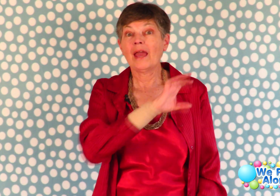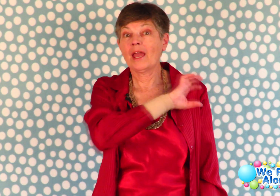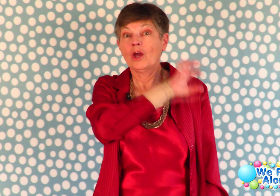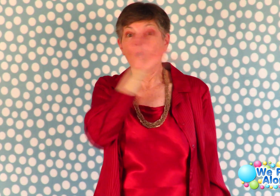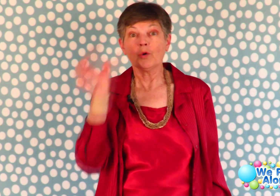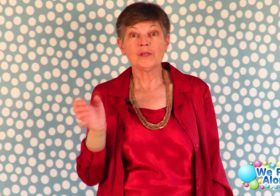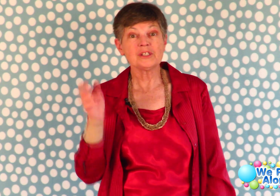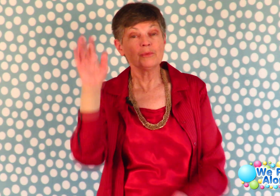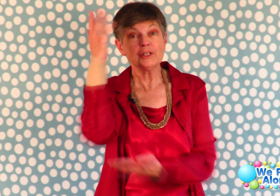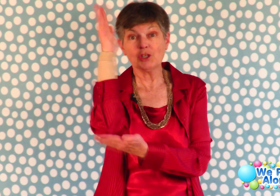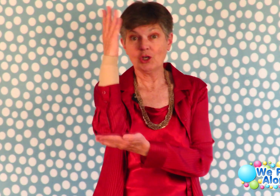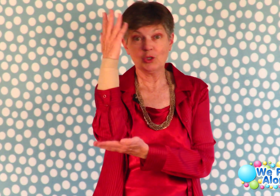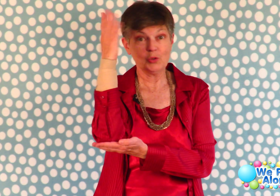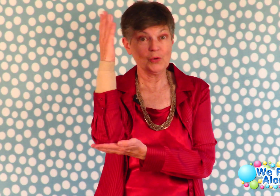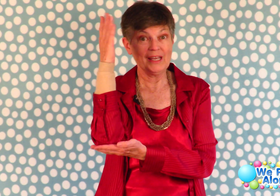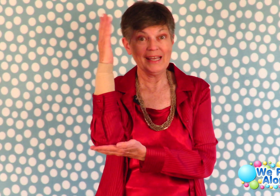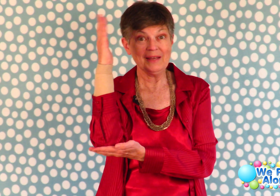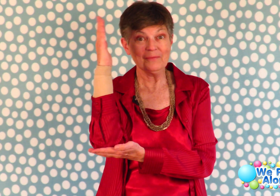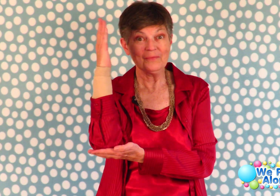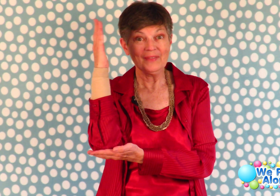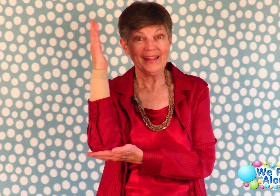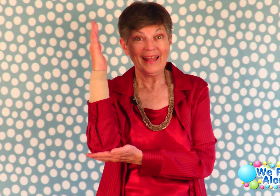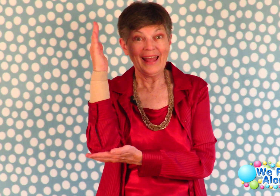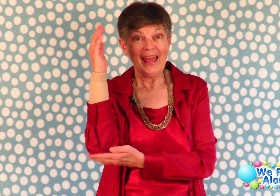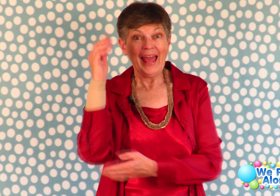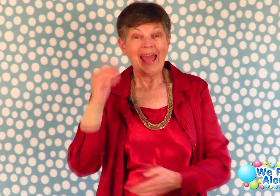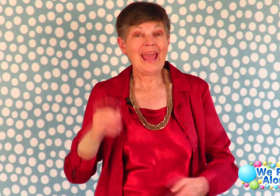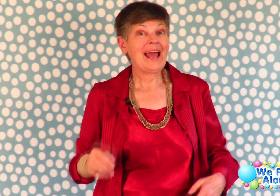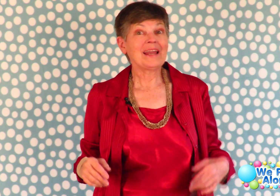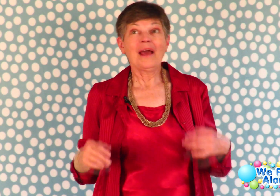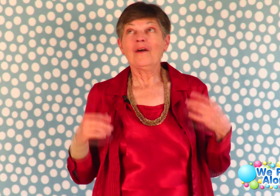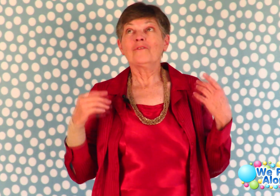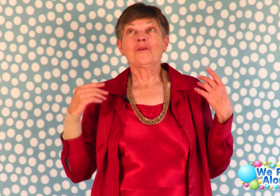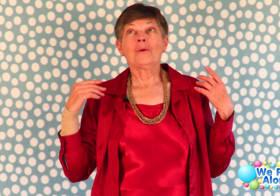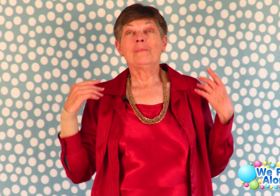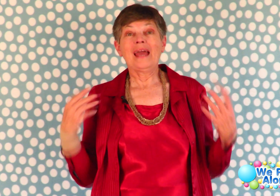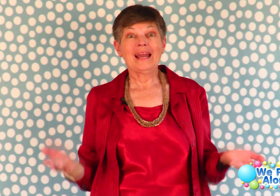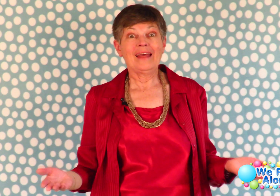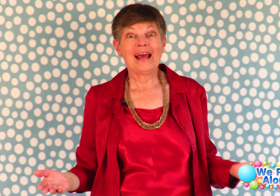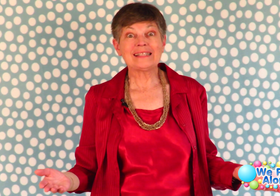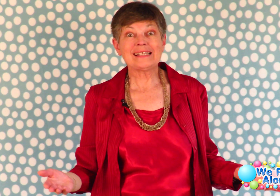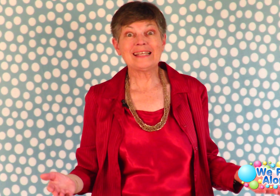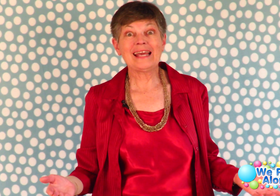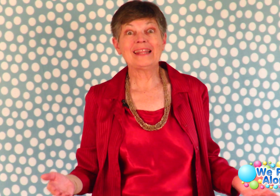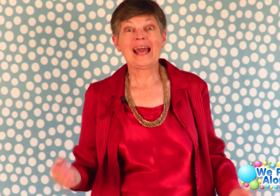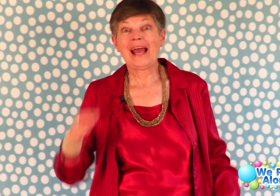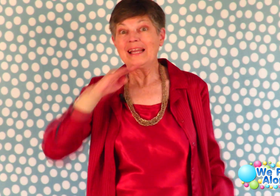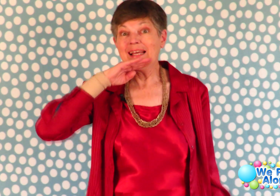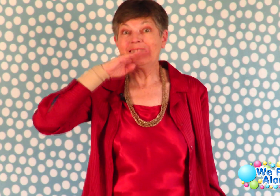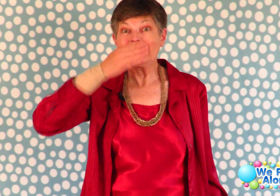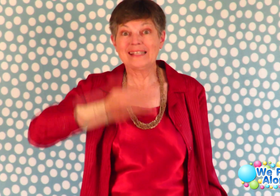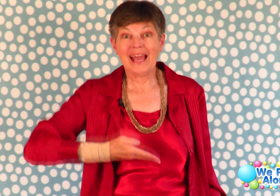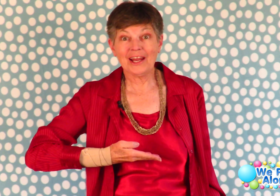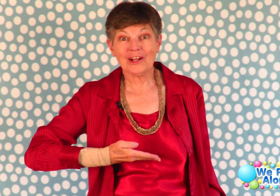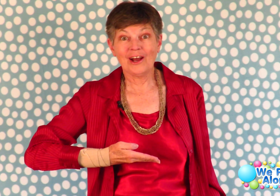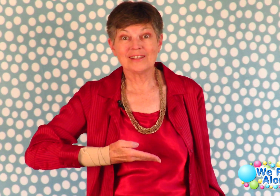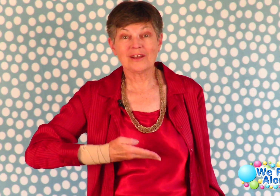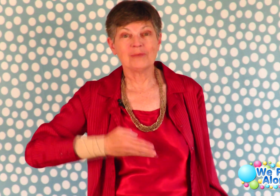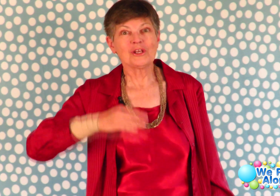a Christmas tree. And for many, that's the day that Santa Claus comes.